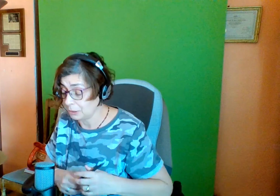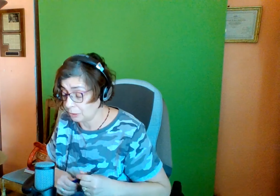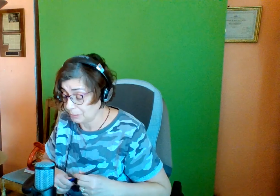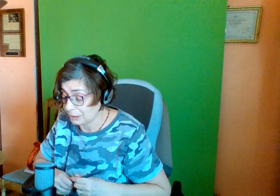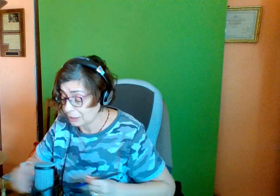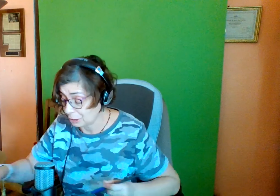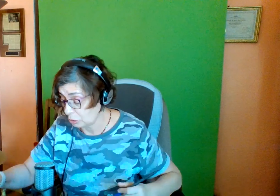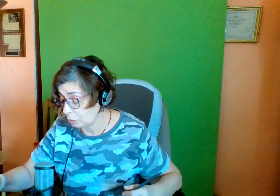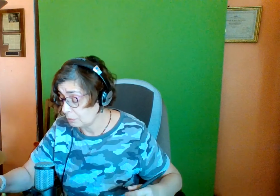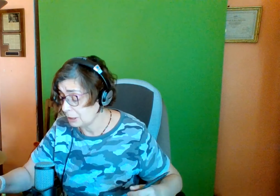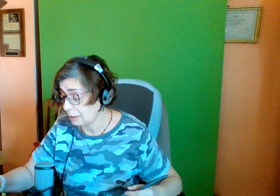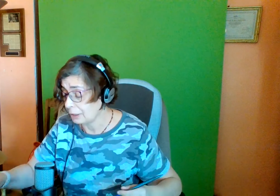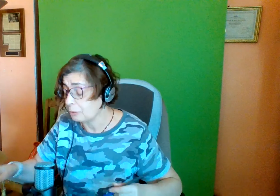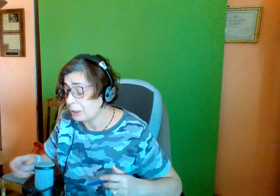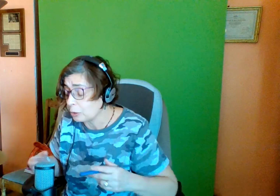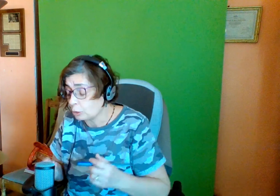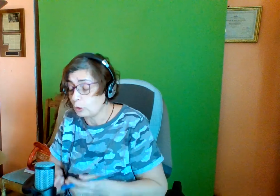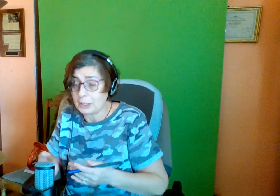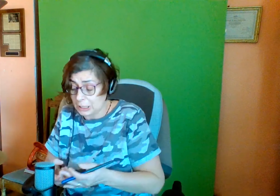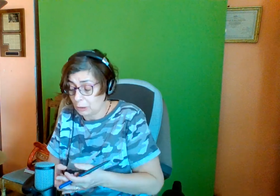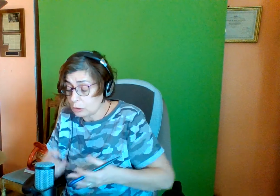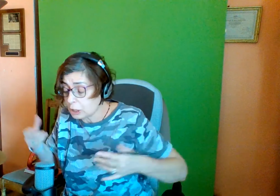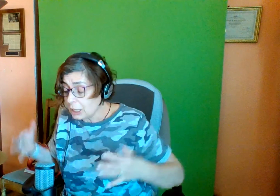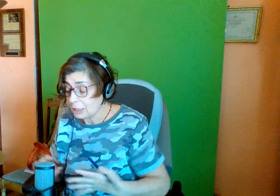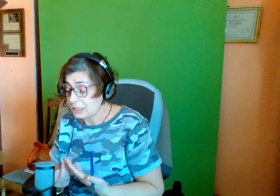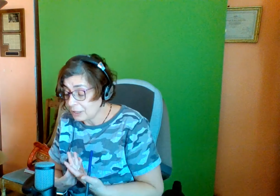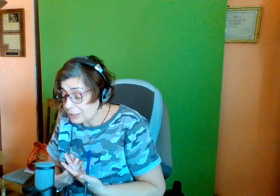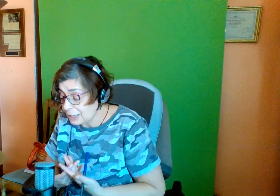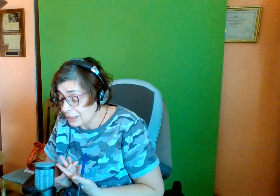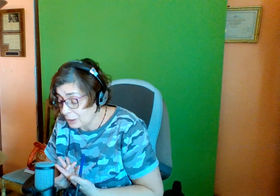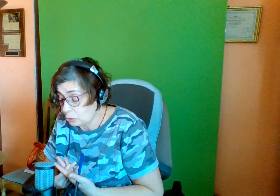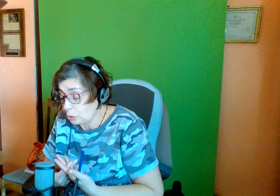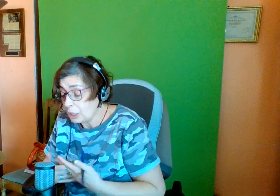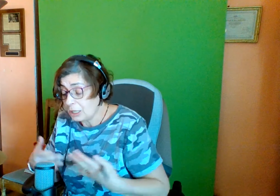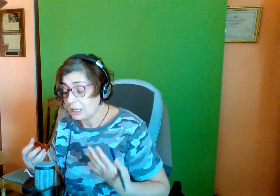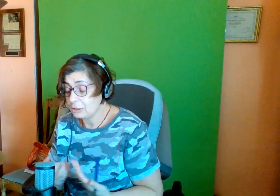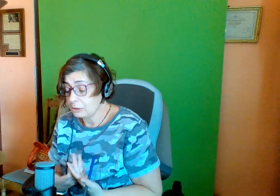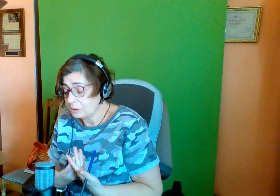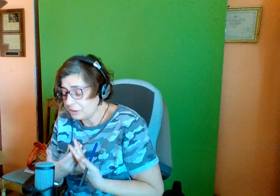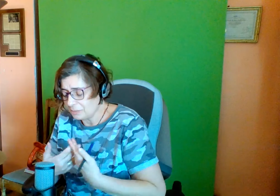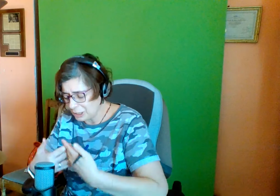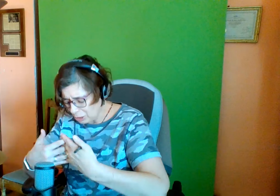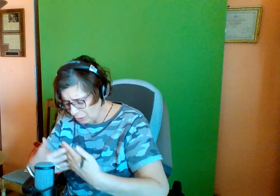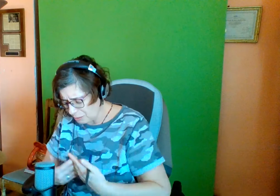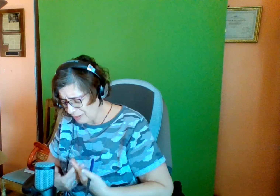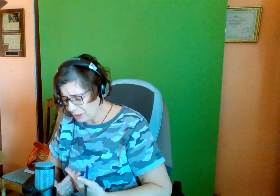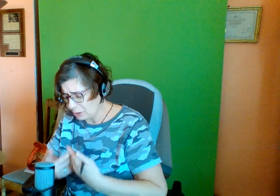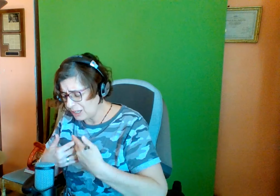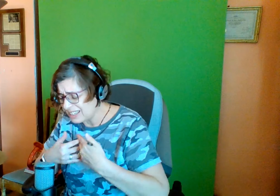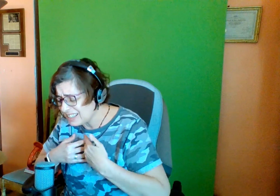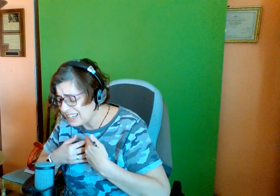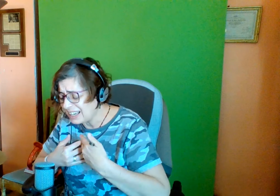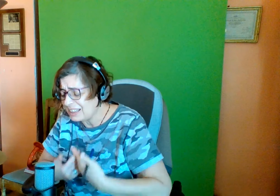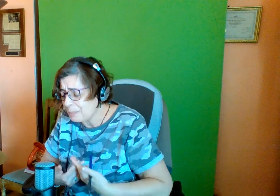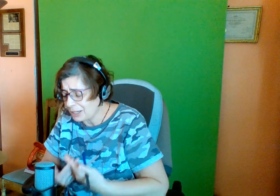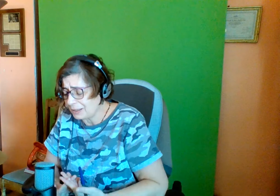Together, anteriormente Attention Homes, y trabajo con los jovencitos que se ven sin techo. Y mi visión